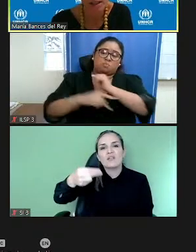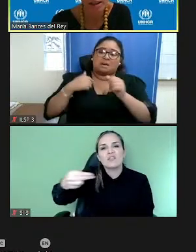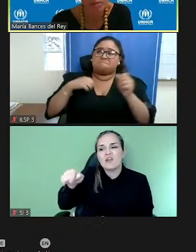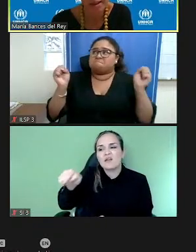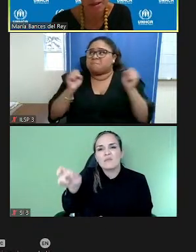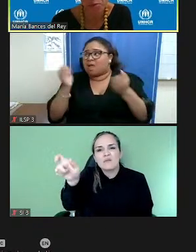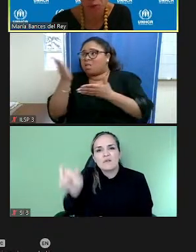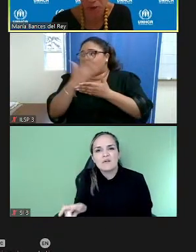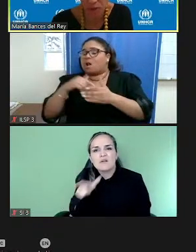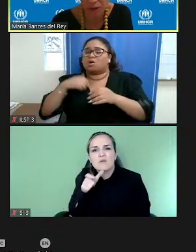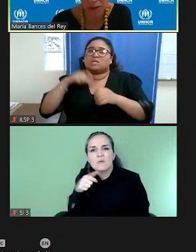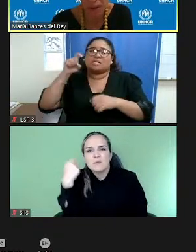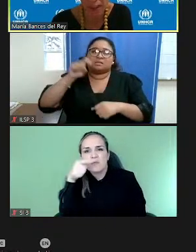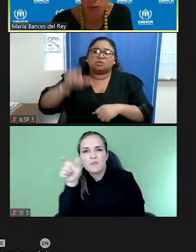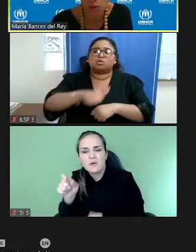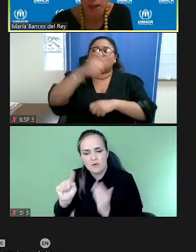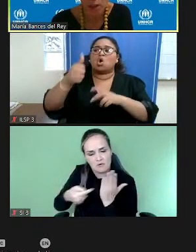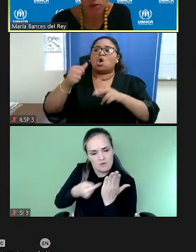is